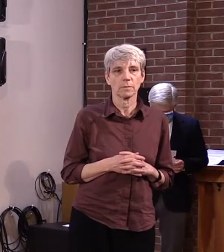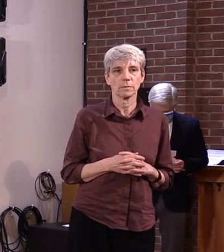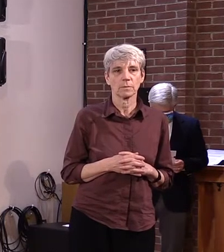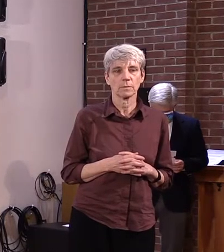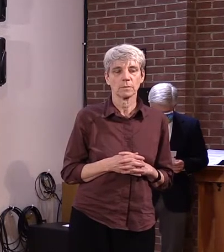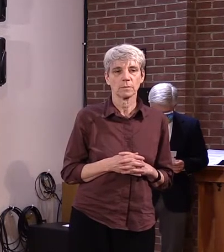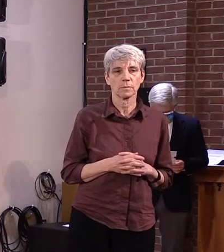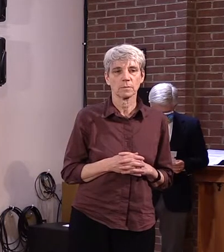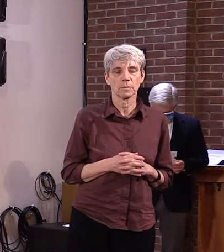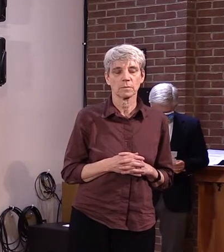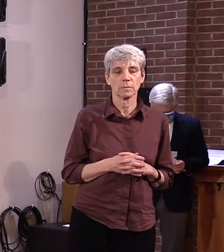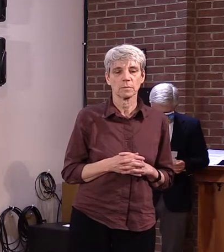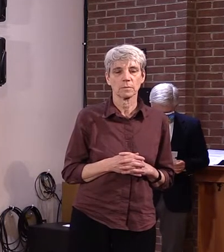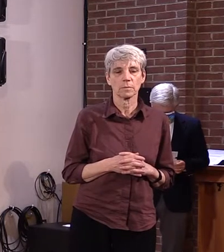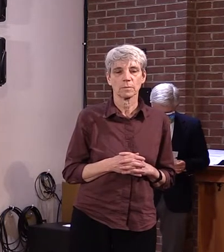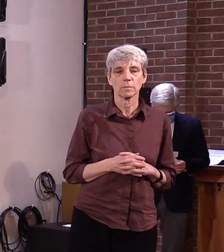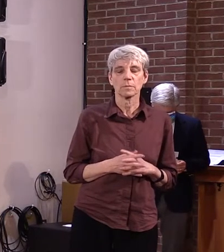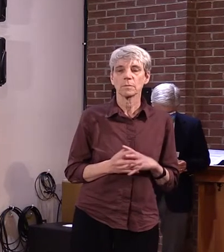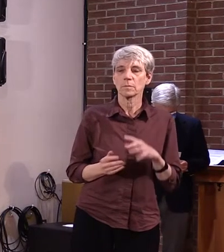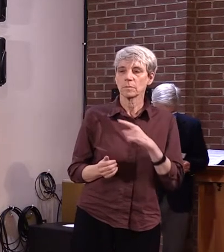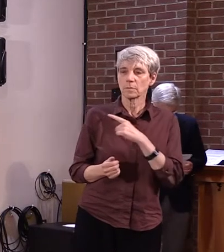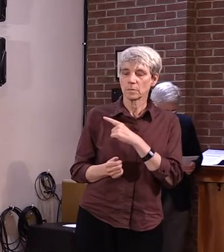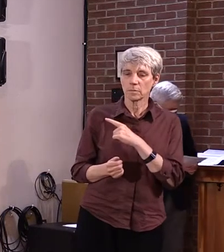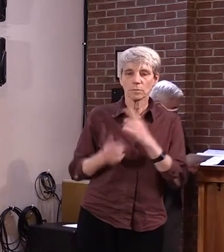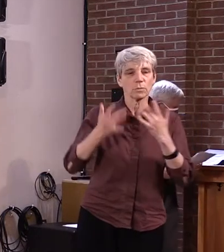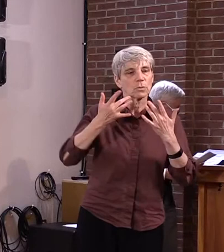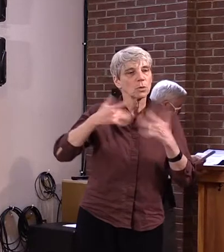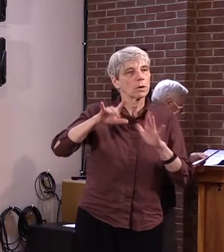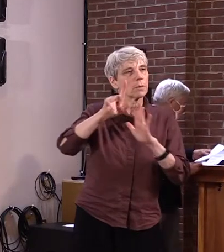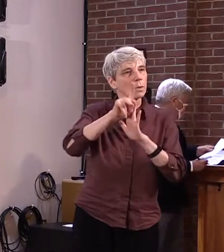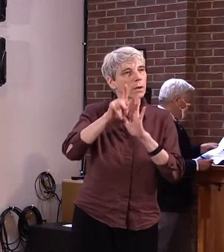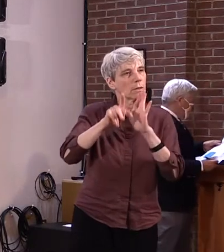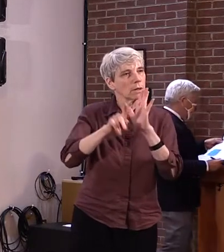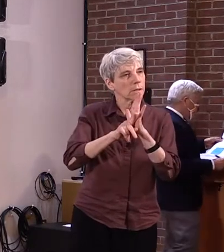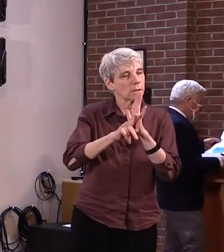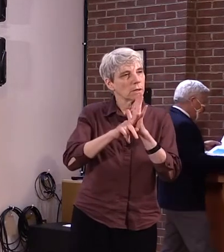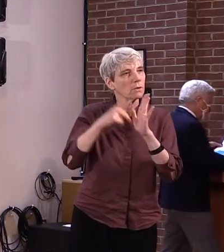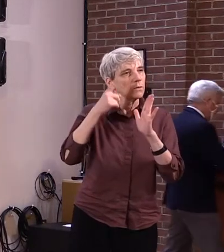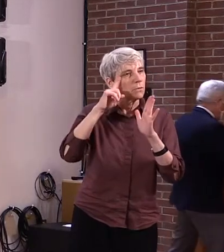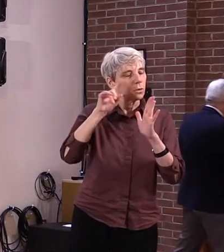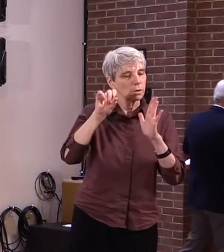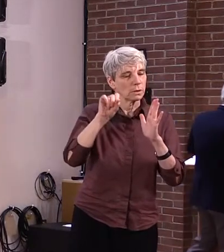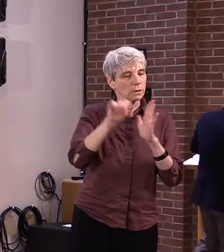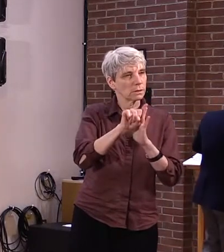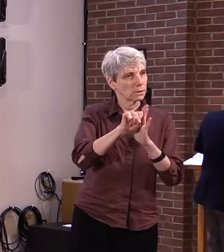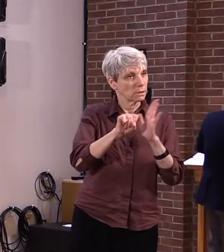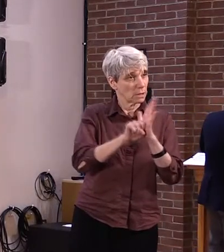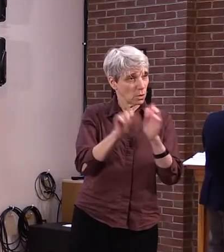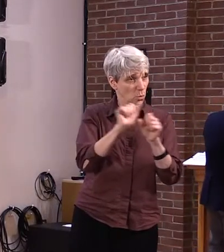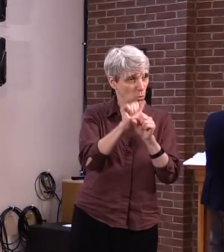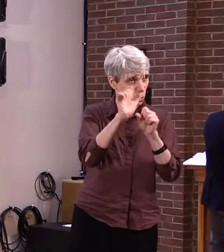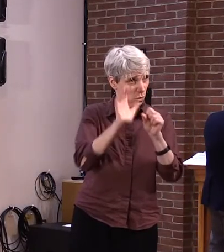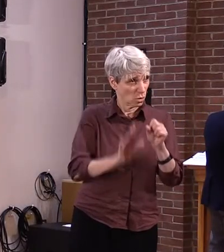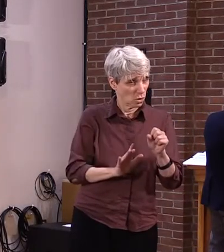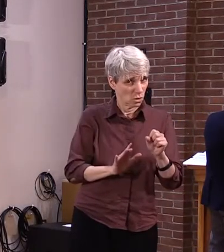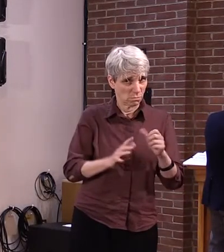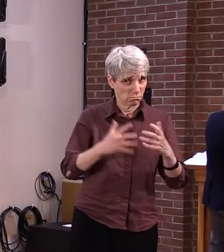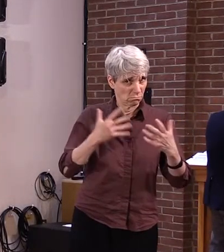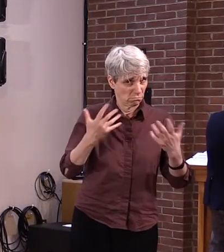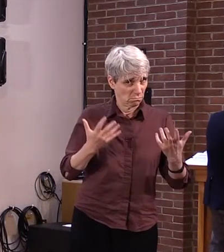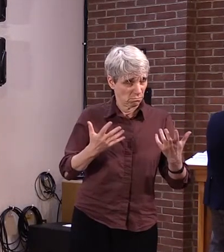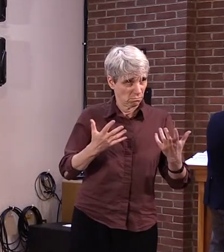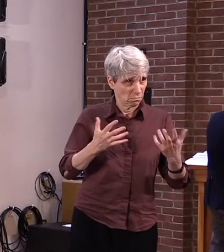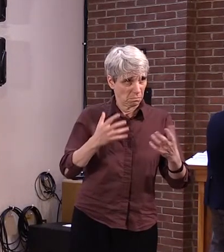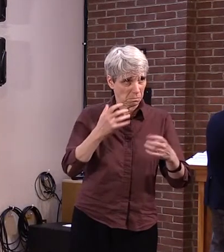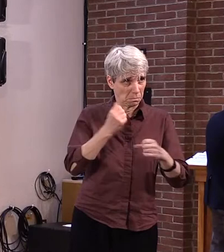on your travel policy for federal employees. I'm told that there's a number of employees